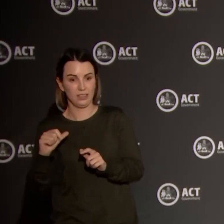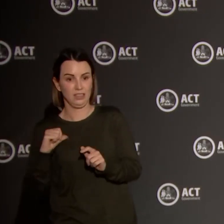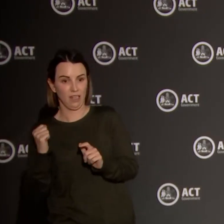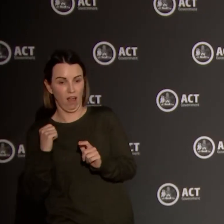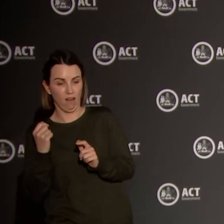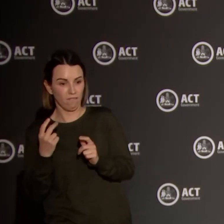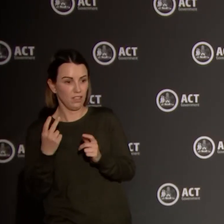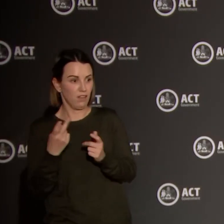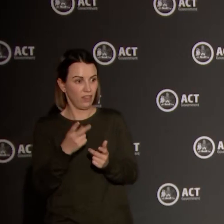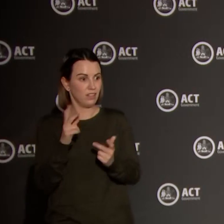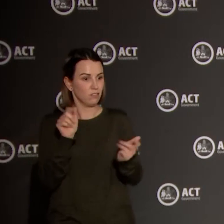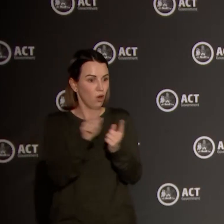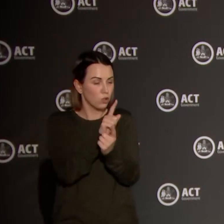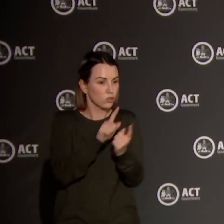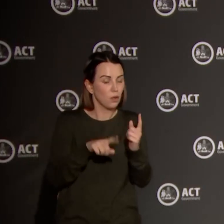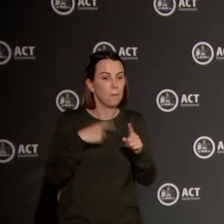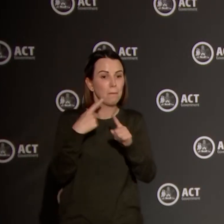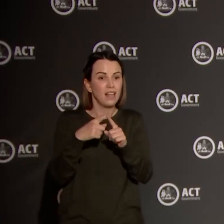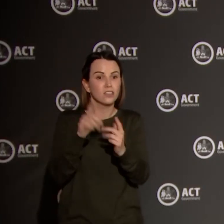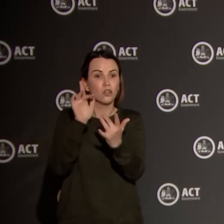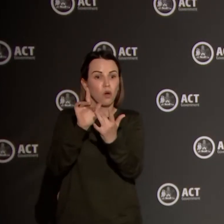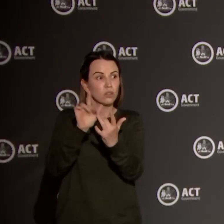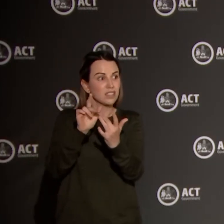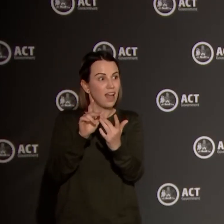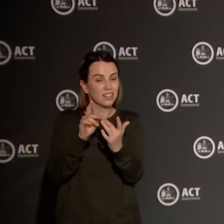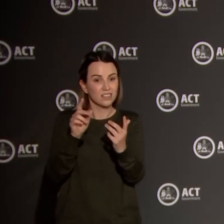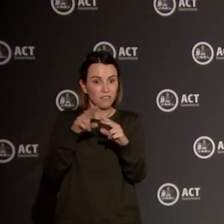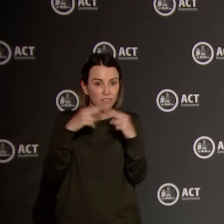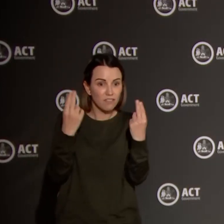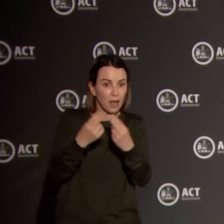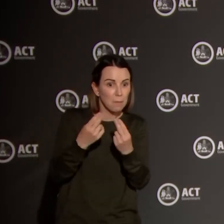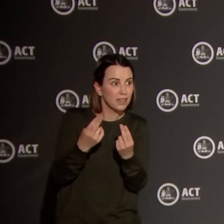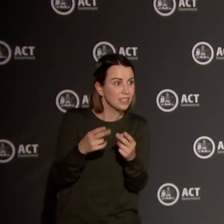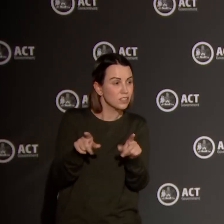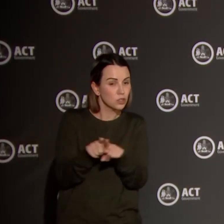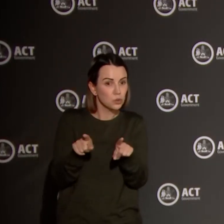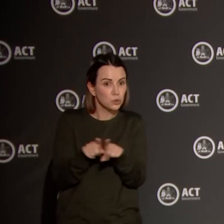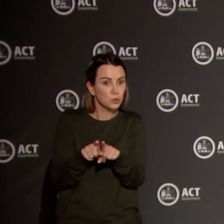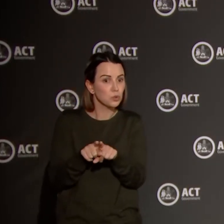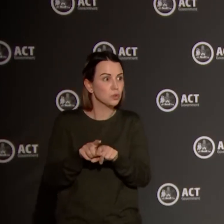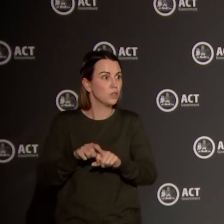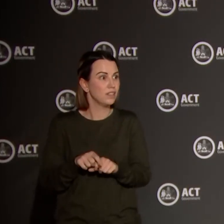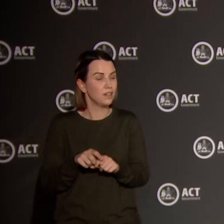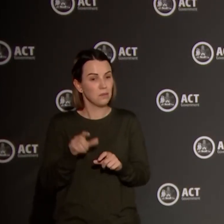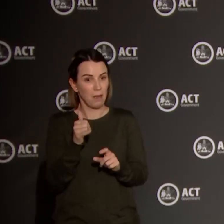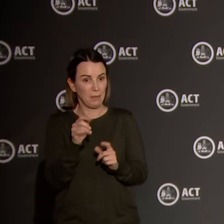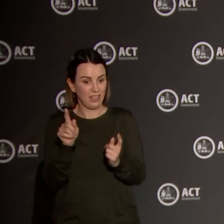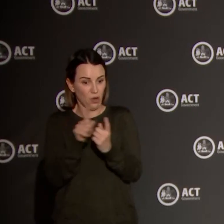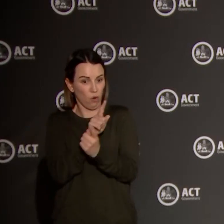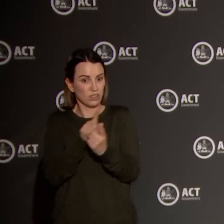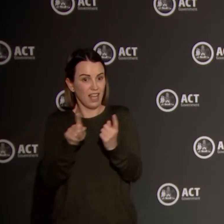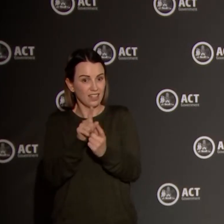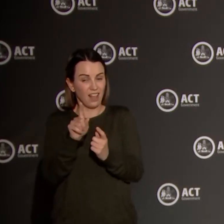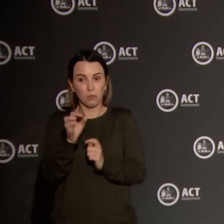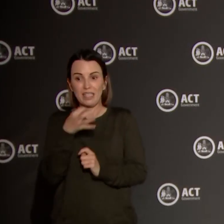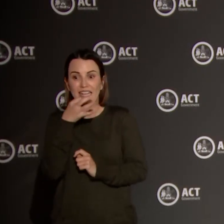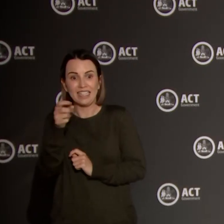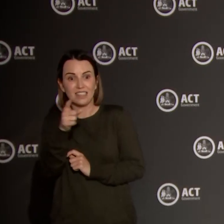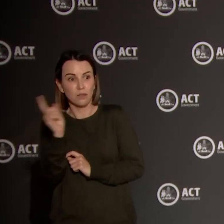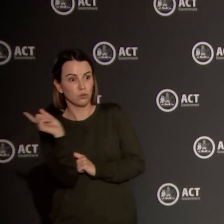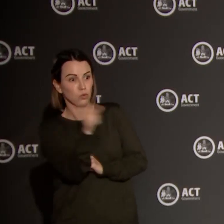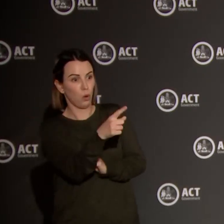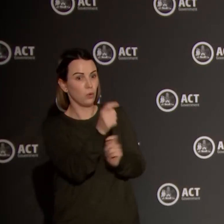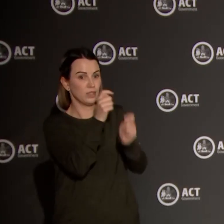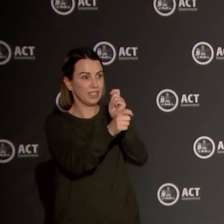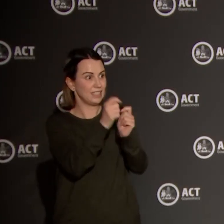also contacted all families who could potentially be impacted or consider contact and asked them to have